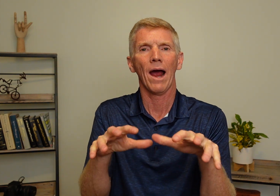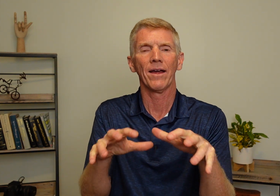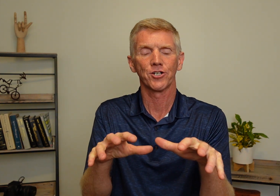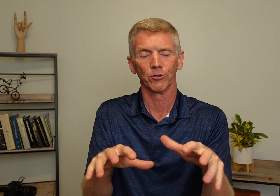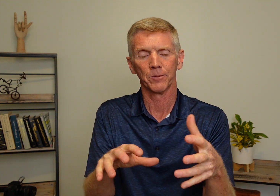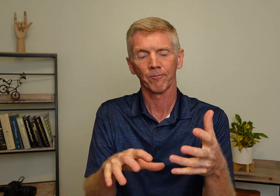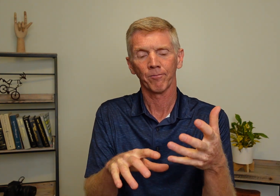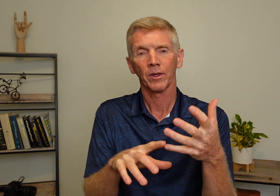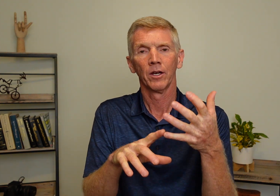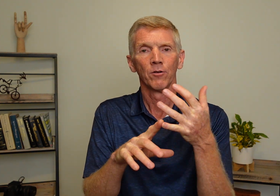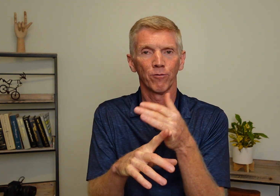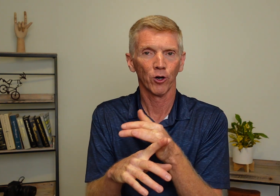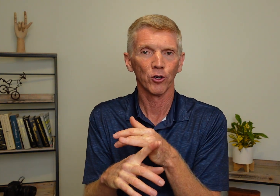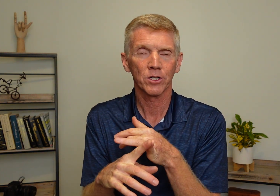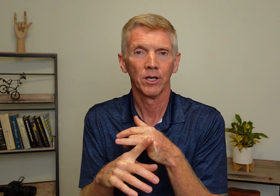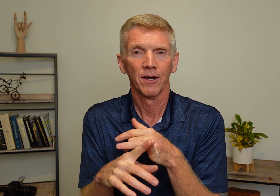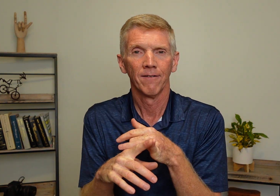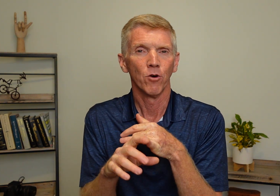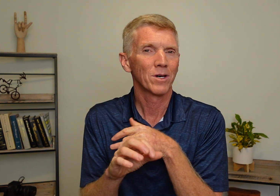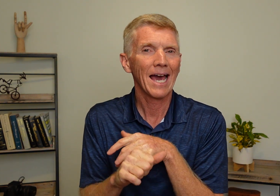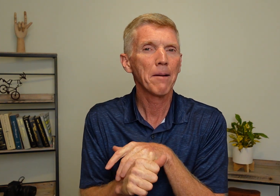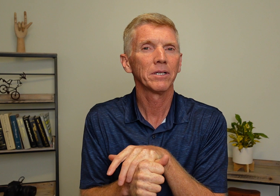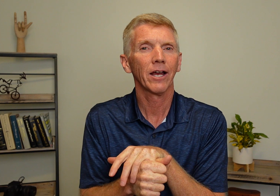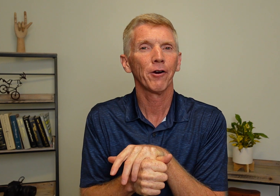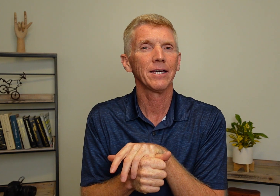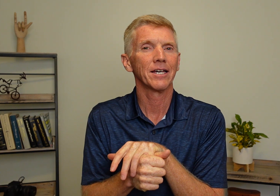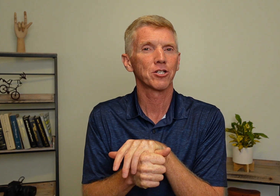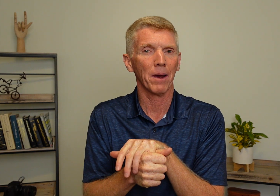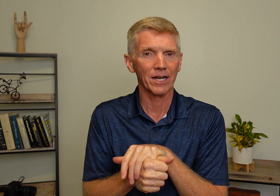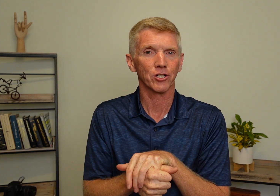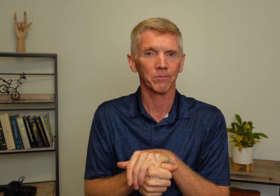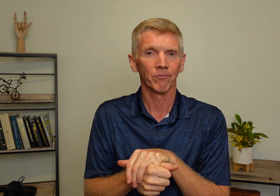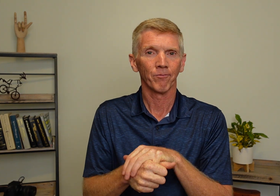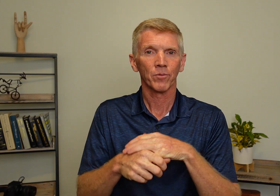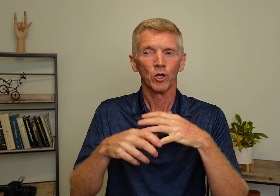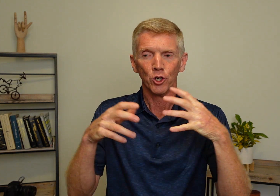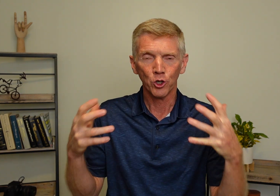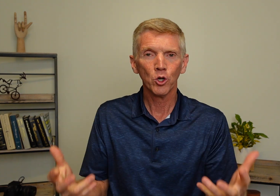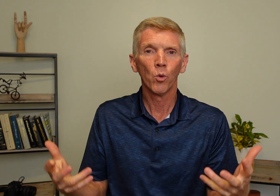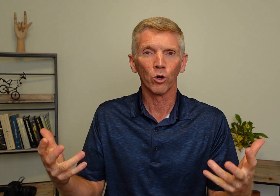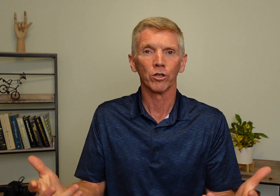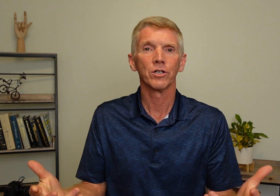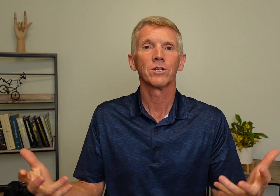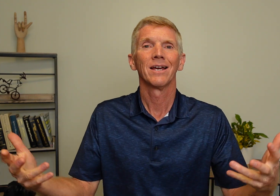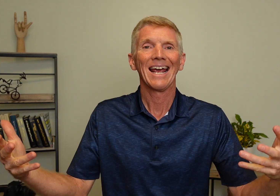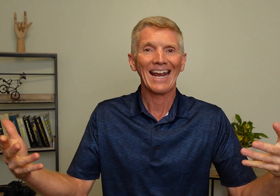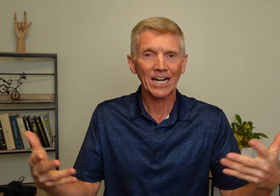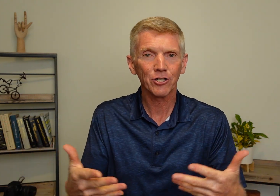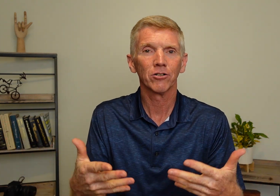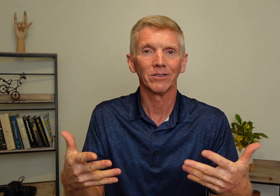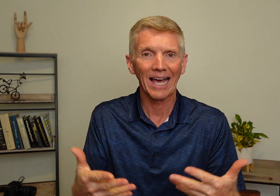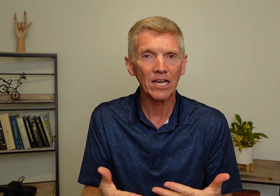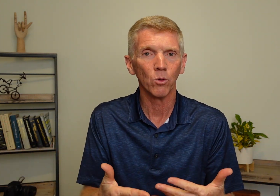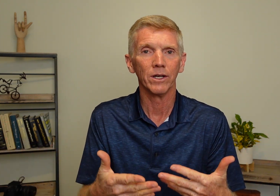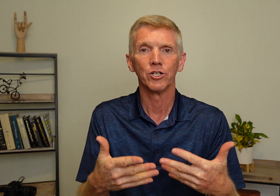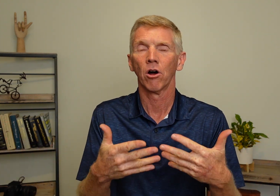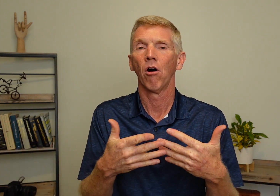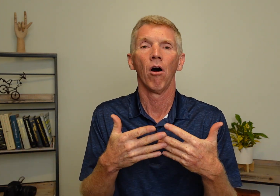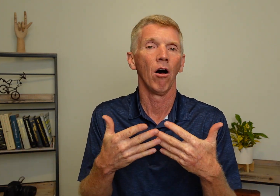that's true. First, vocabulary expansion. New words enter language all the